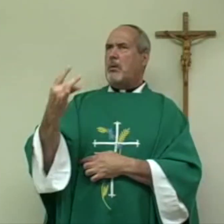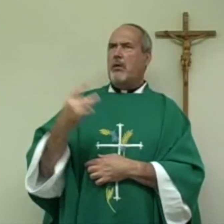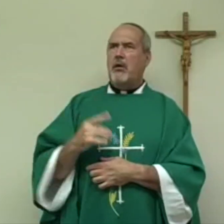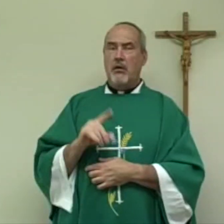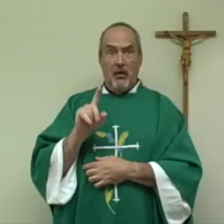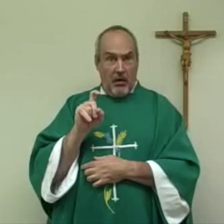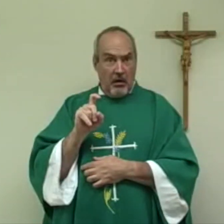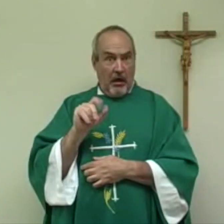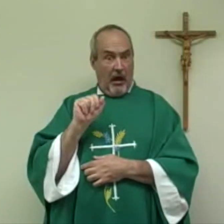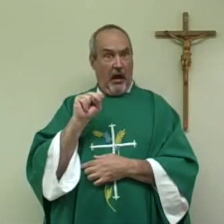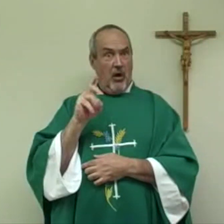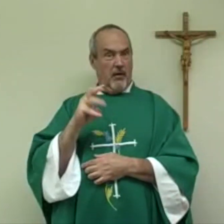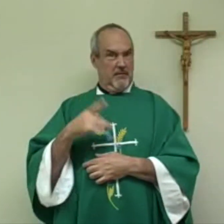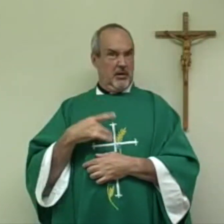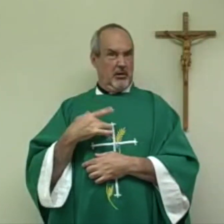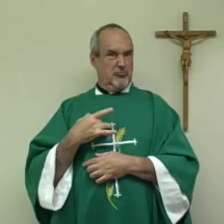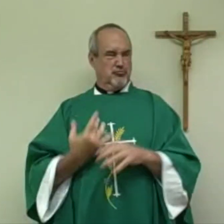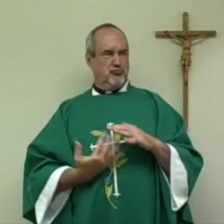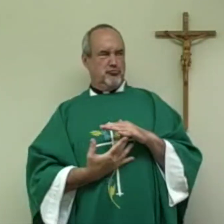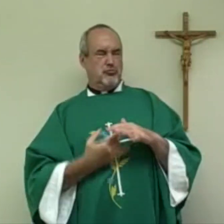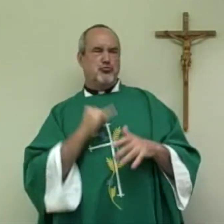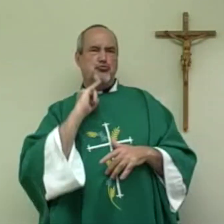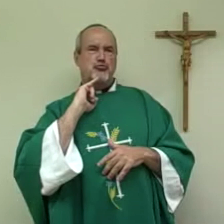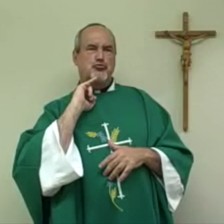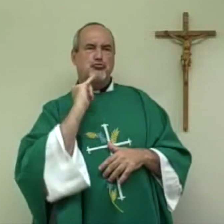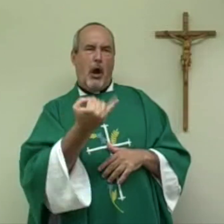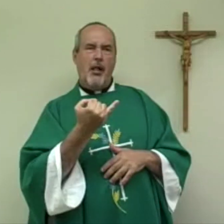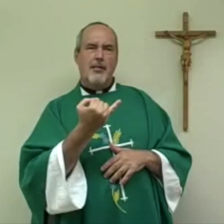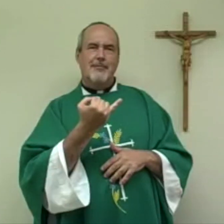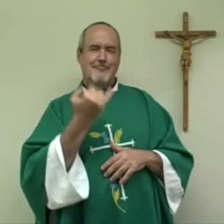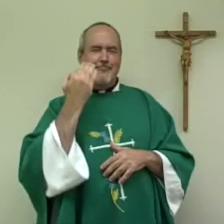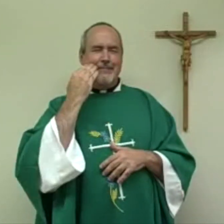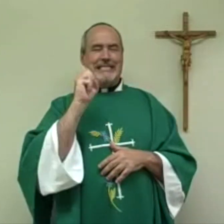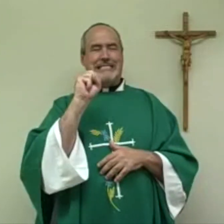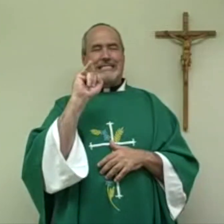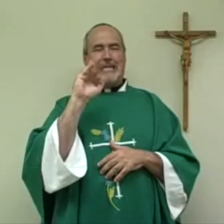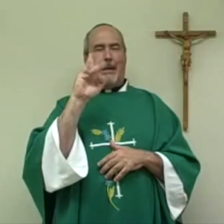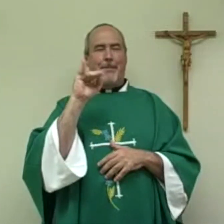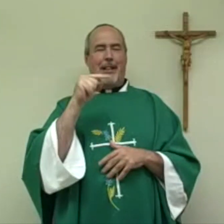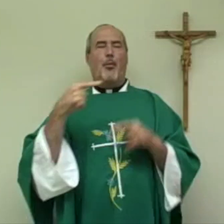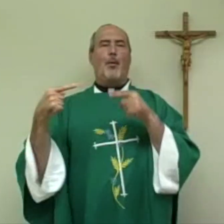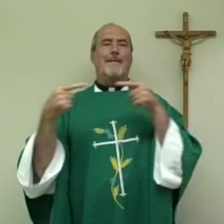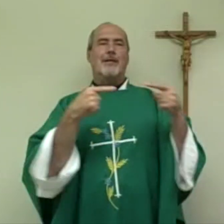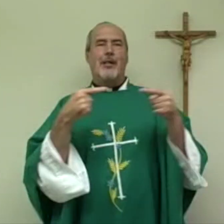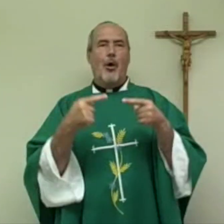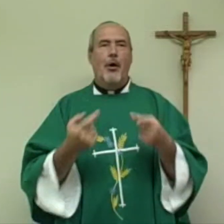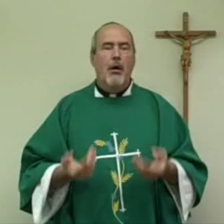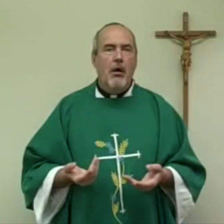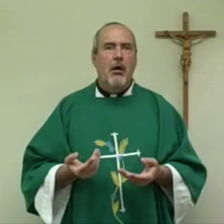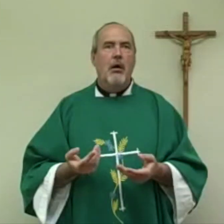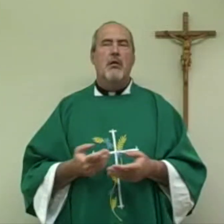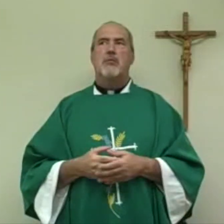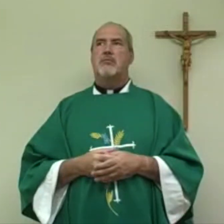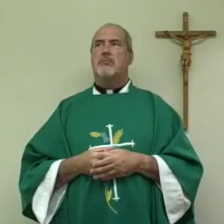to Jesus? Did he wonder why Jesus didn't pick him? Was he jealous of his brother Peter,